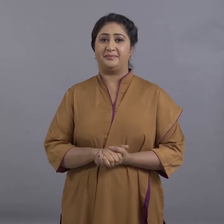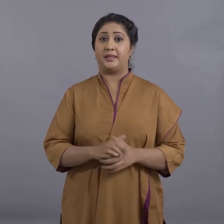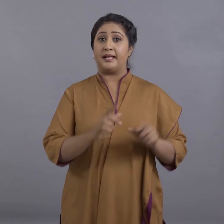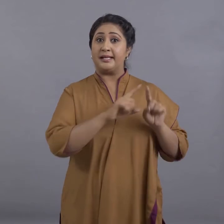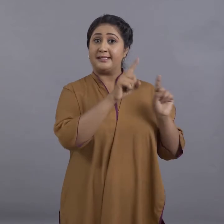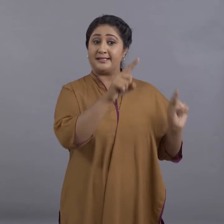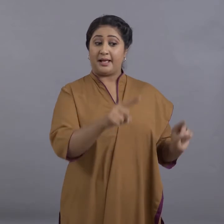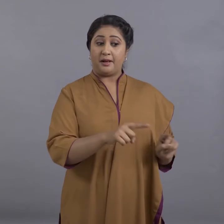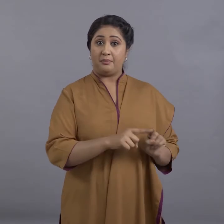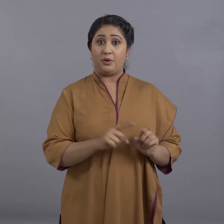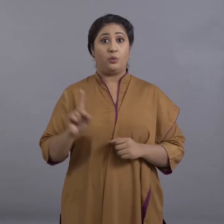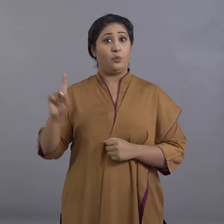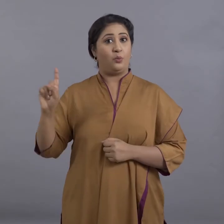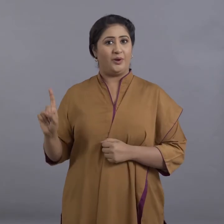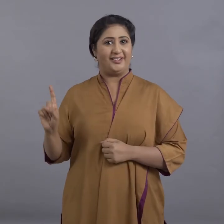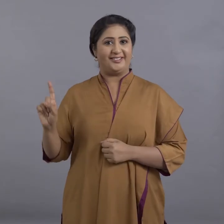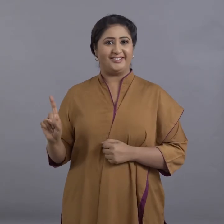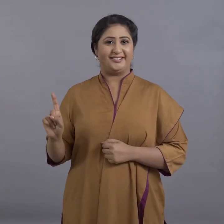Sample 1.